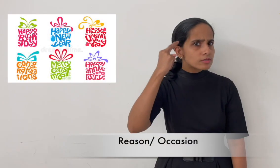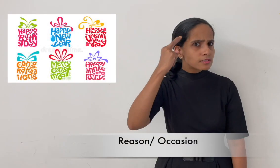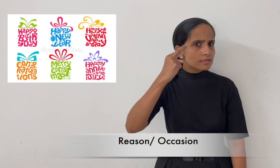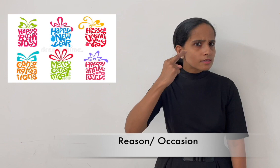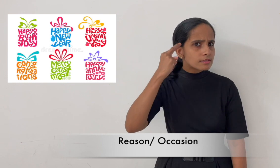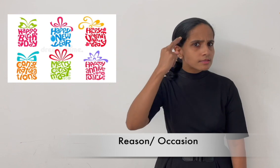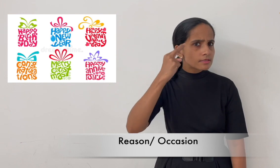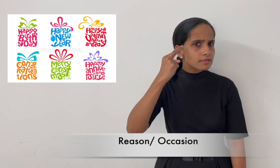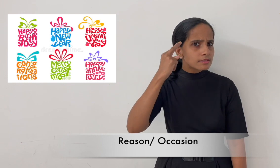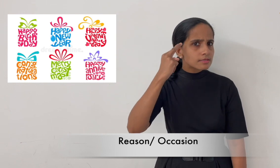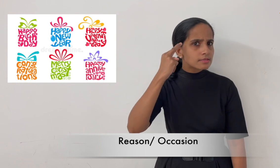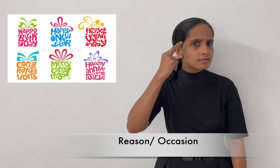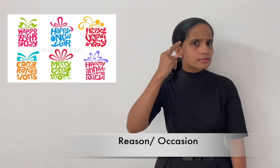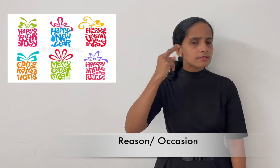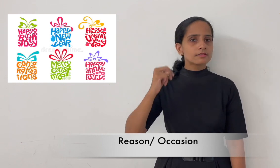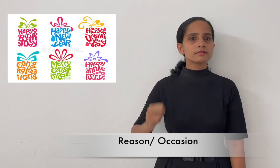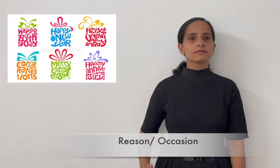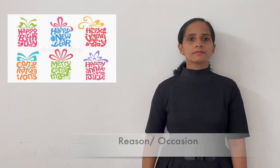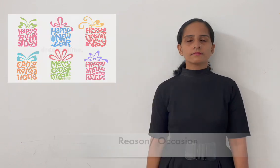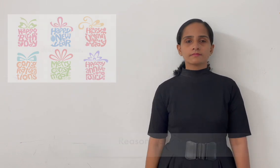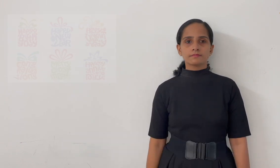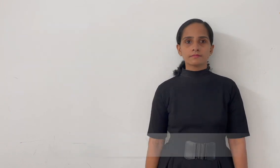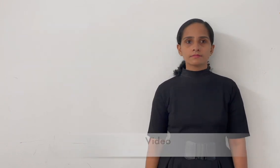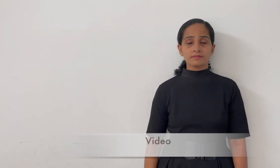Reason or occasion.